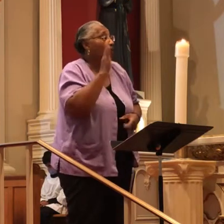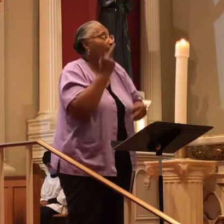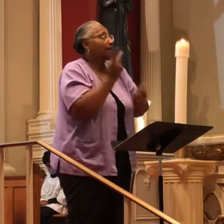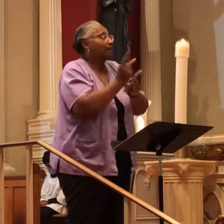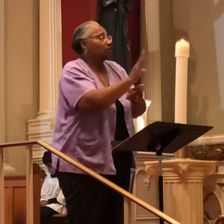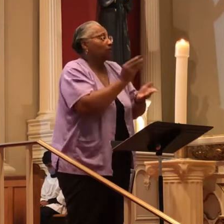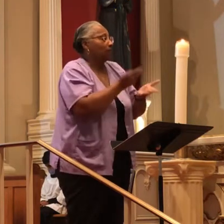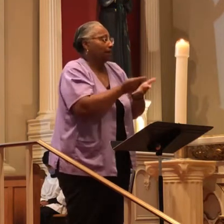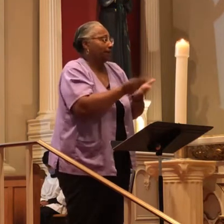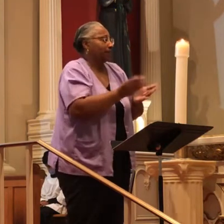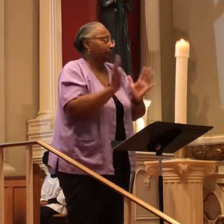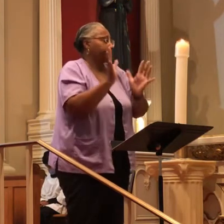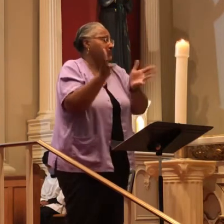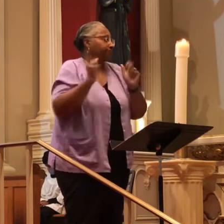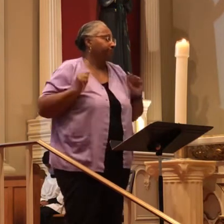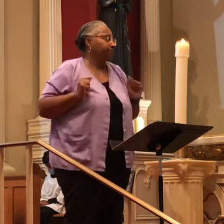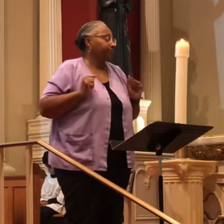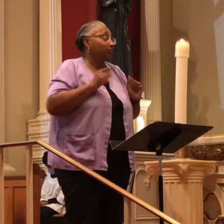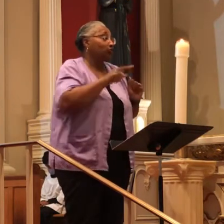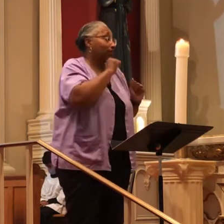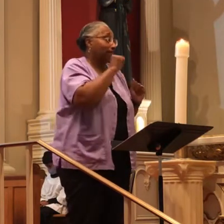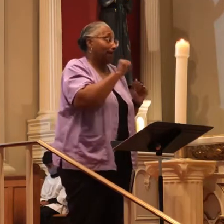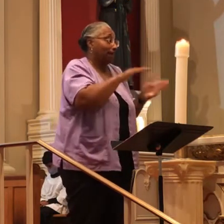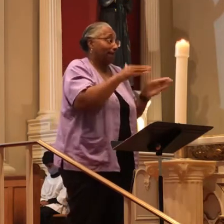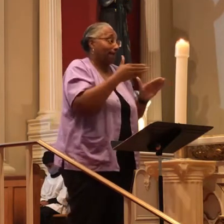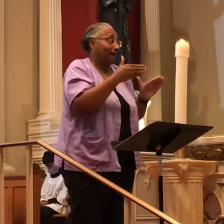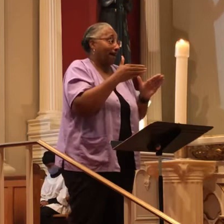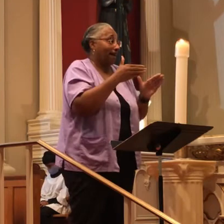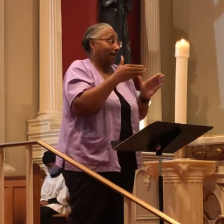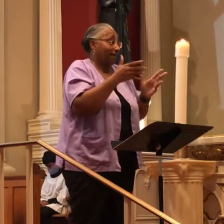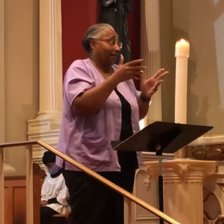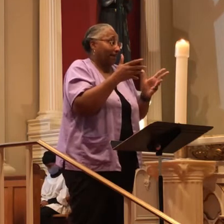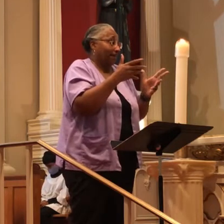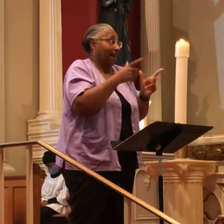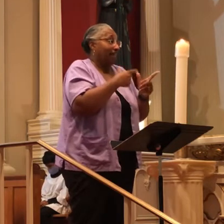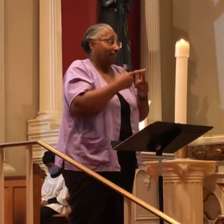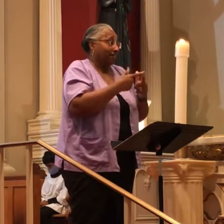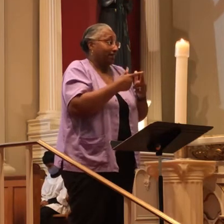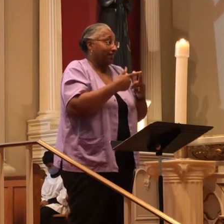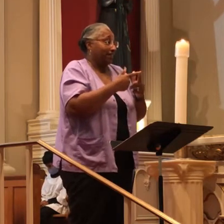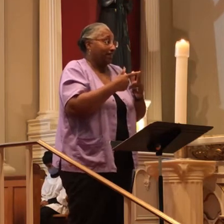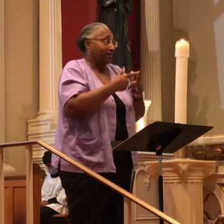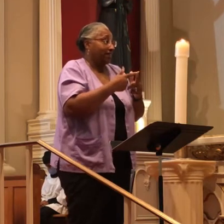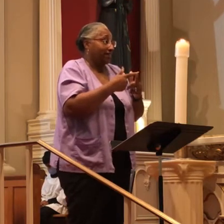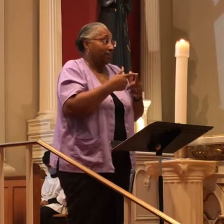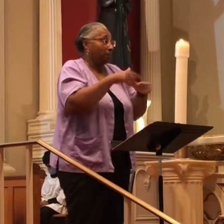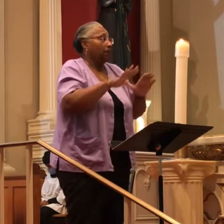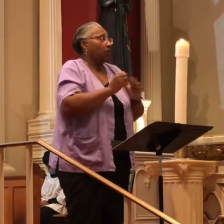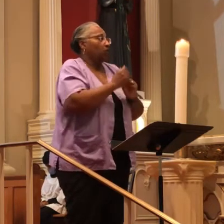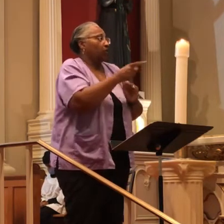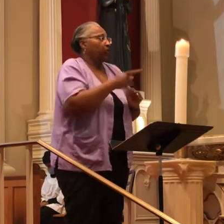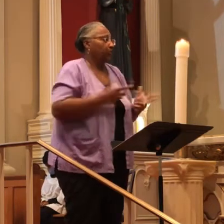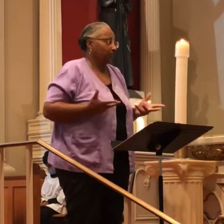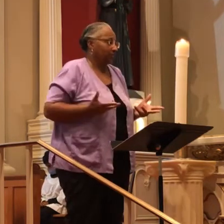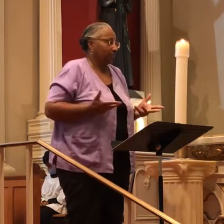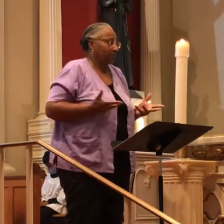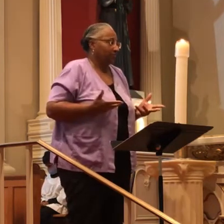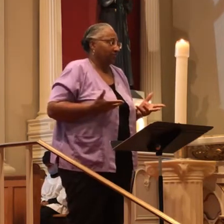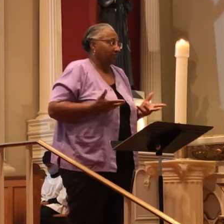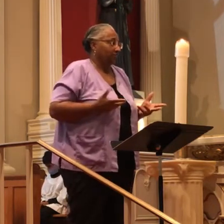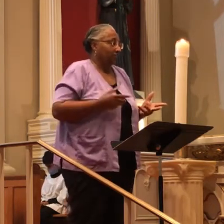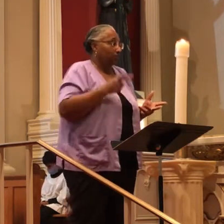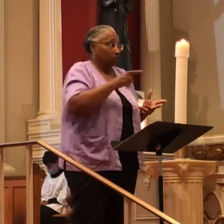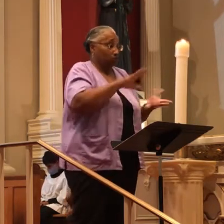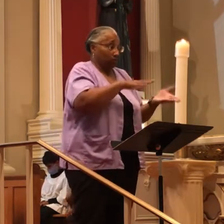going to leave them to somebody. You're not going to leave with anything. I've never seen a hearse with a U-Haul behind. You leave